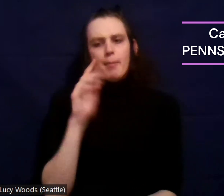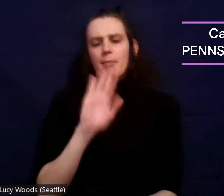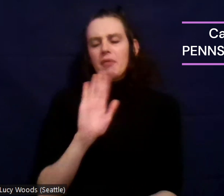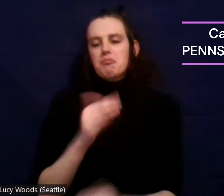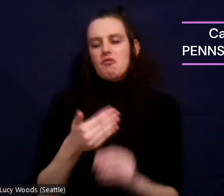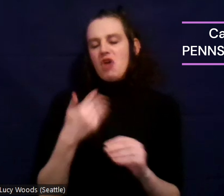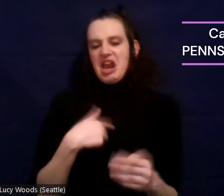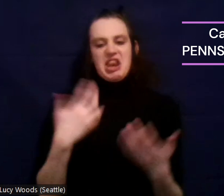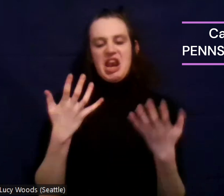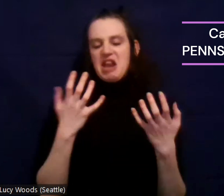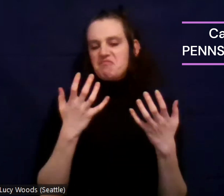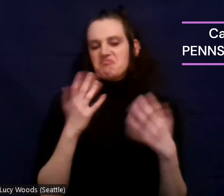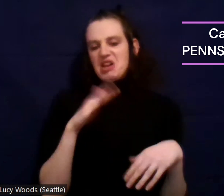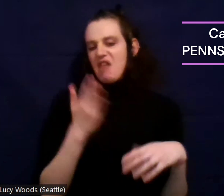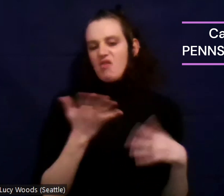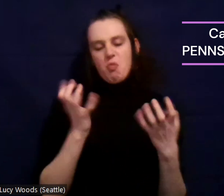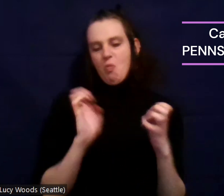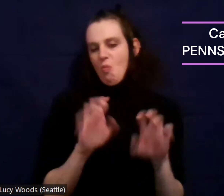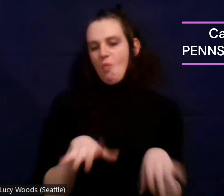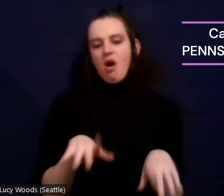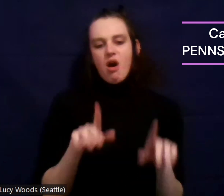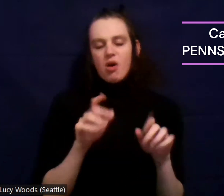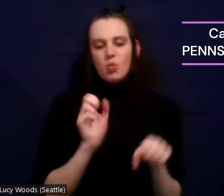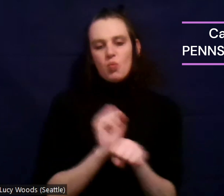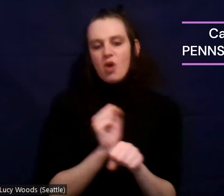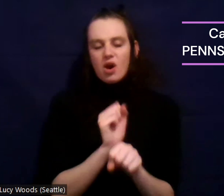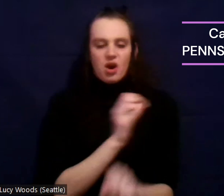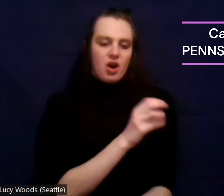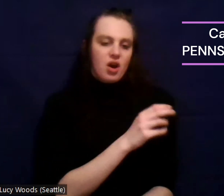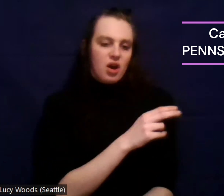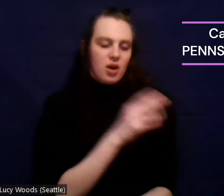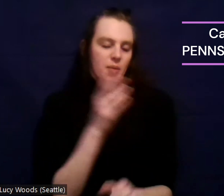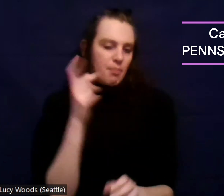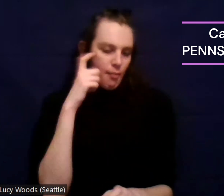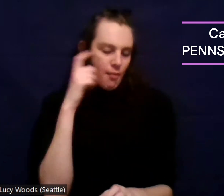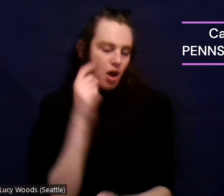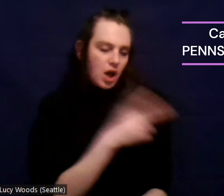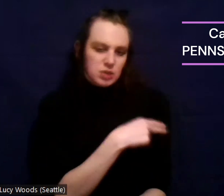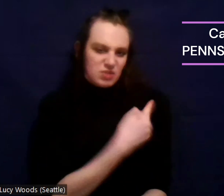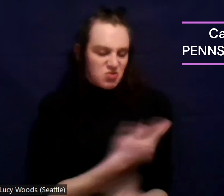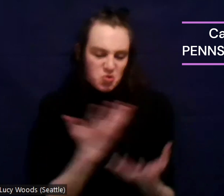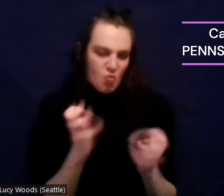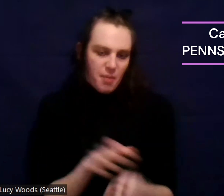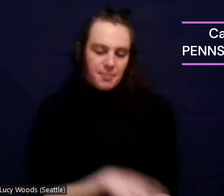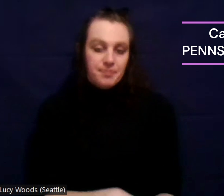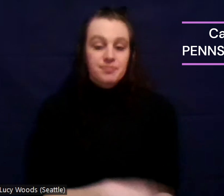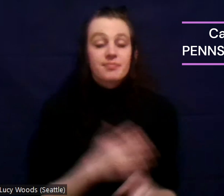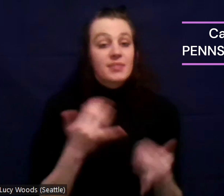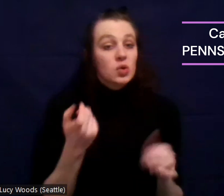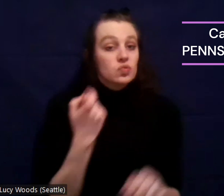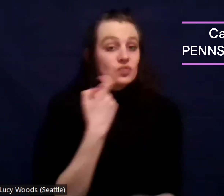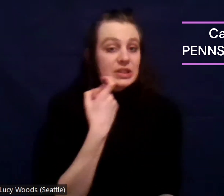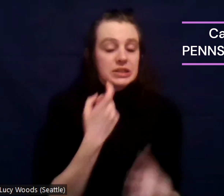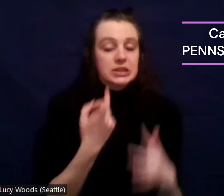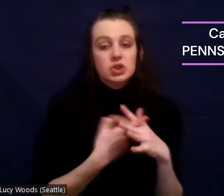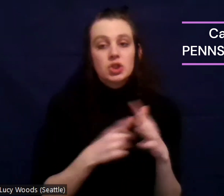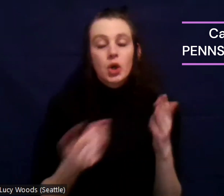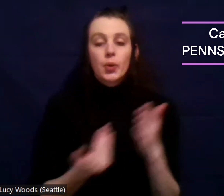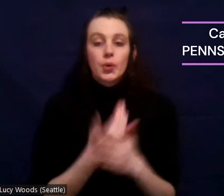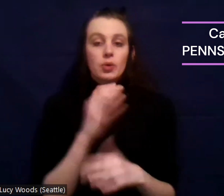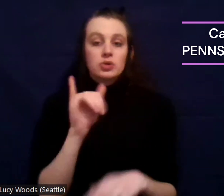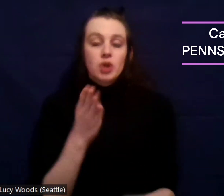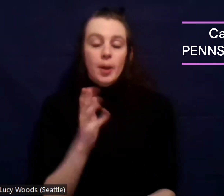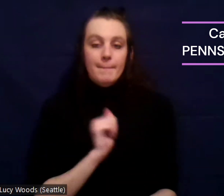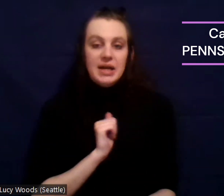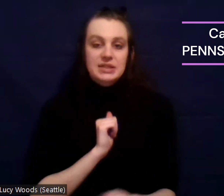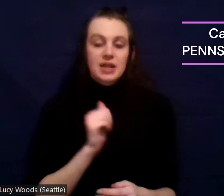health issues. I also now currently have recently started a new job where I'm working as a mental health therapist at